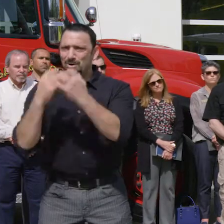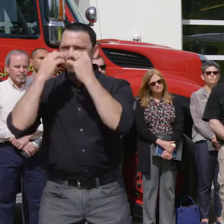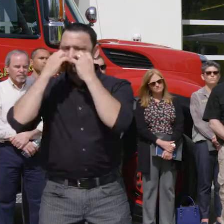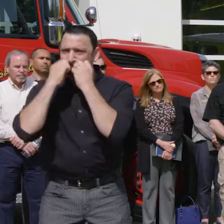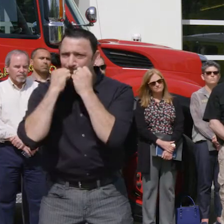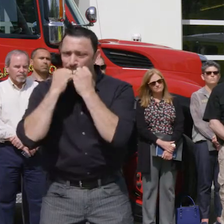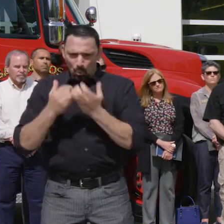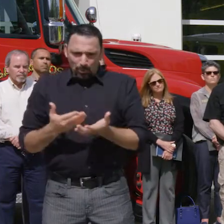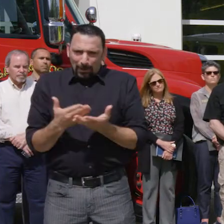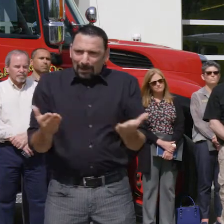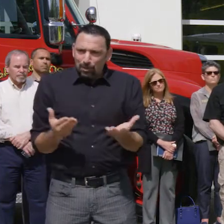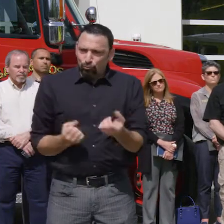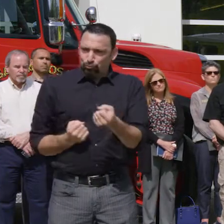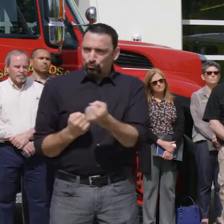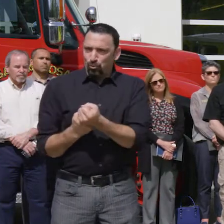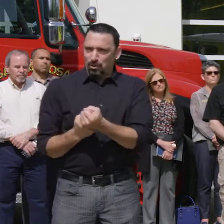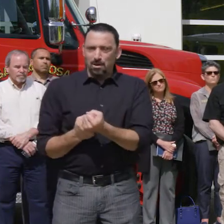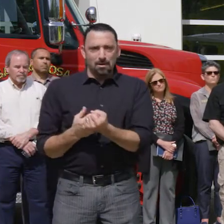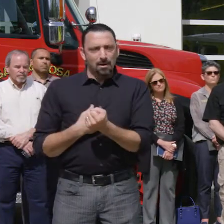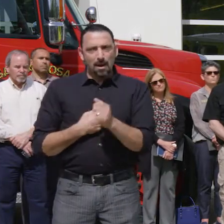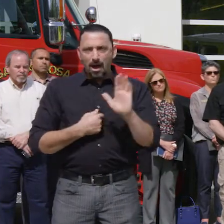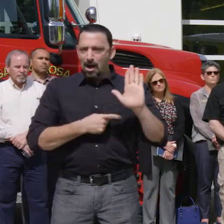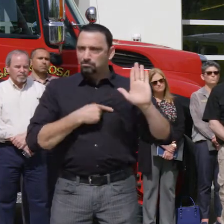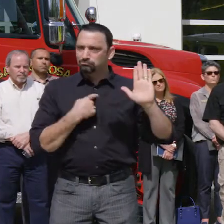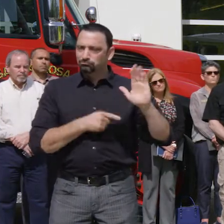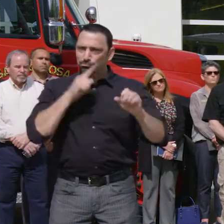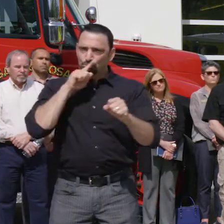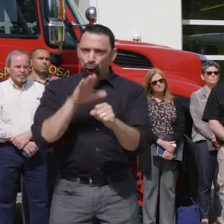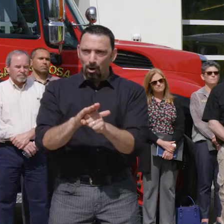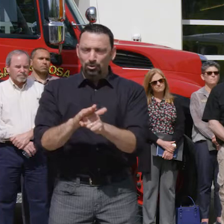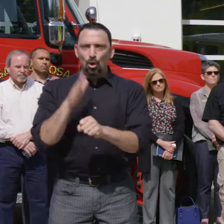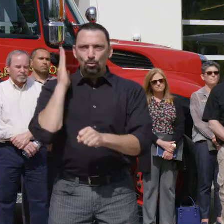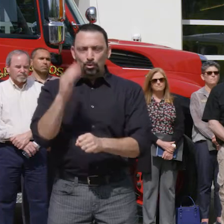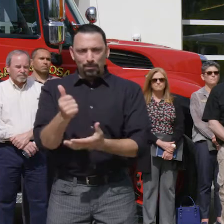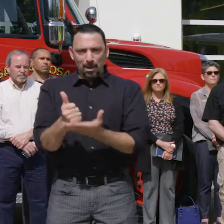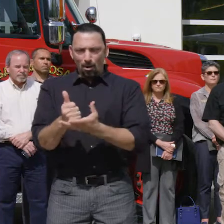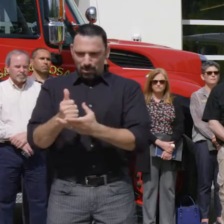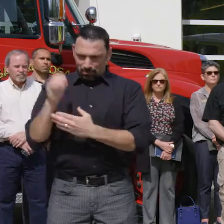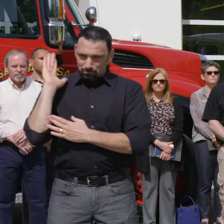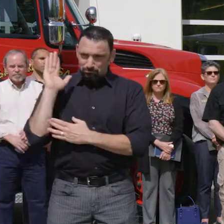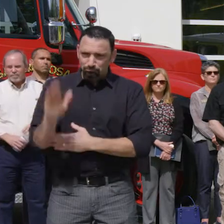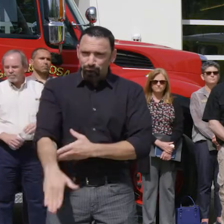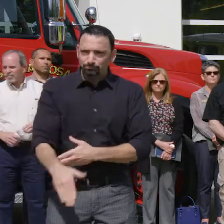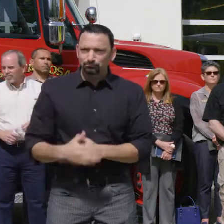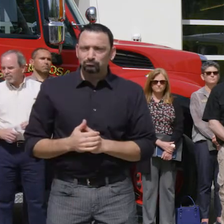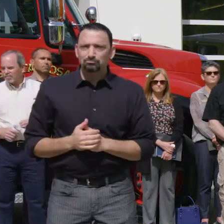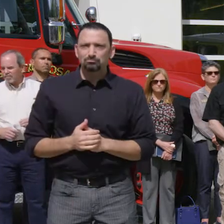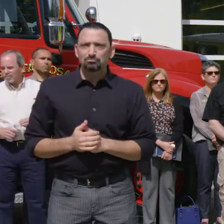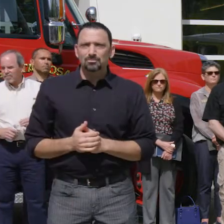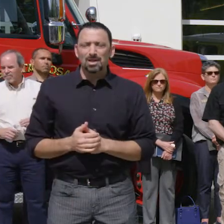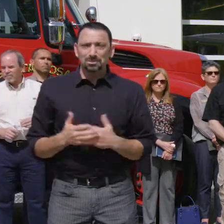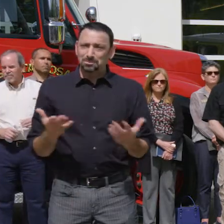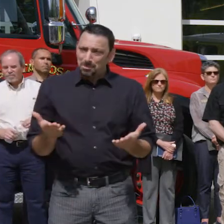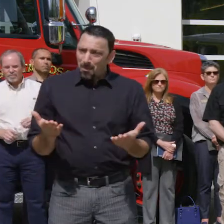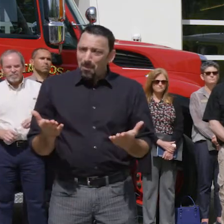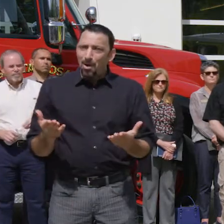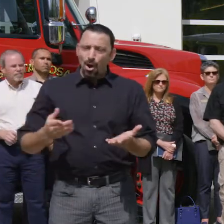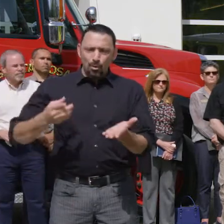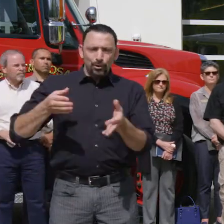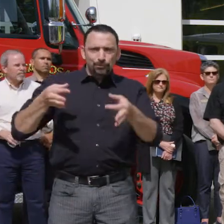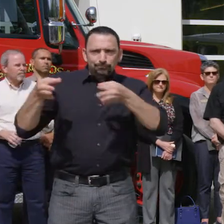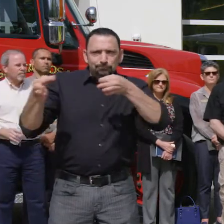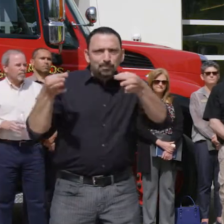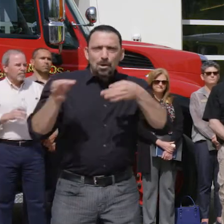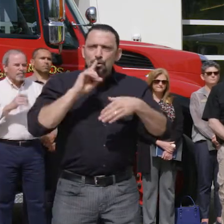and I promise you, we can't do enough for them. So even though we're talking about debris